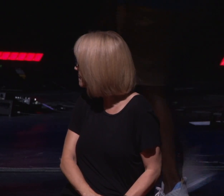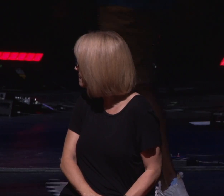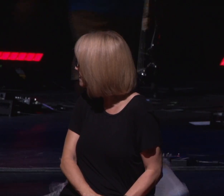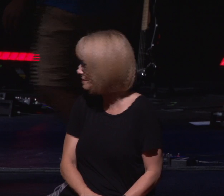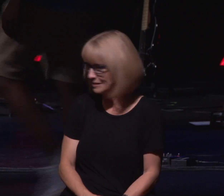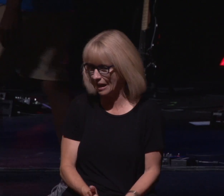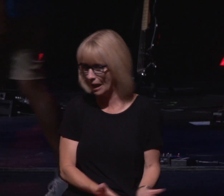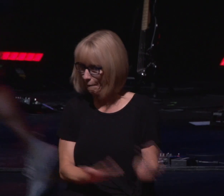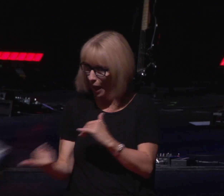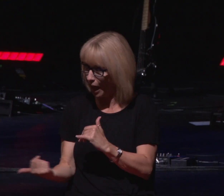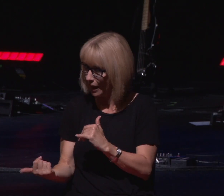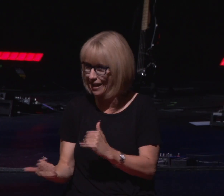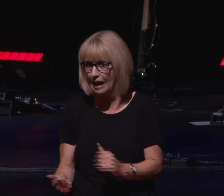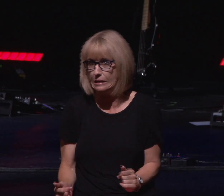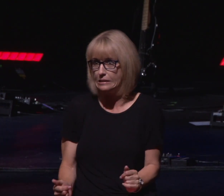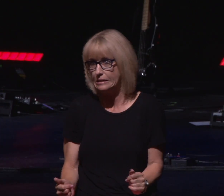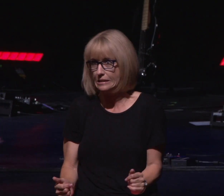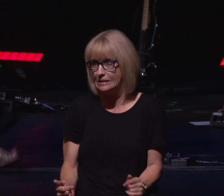Come on.